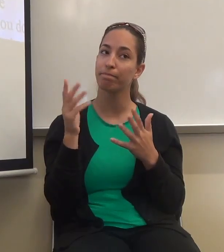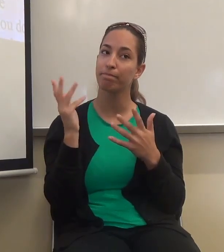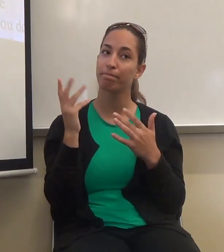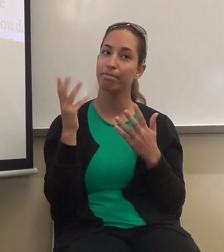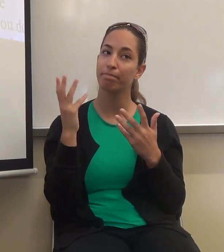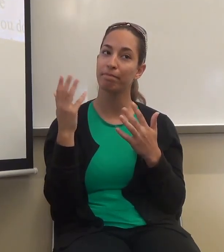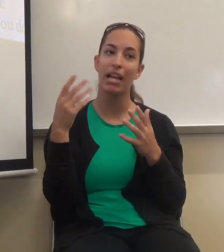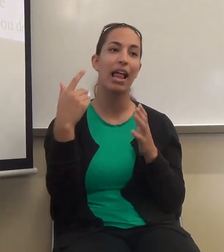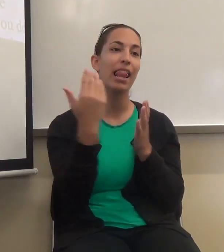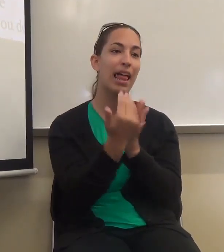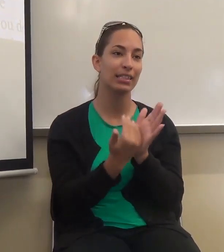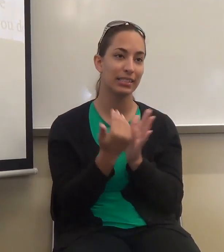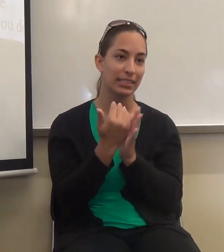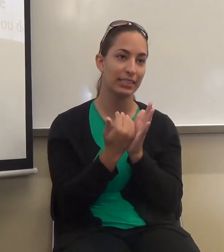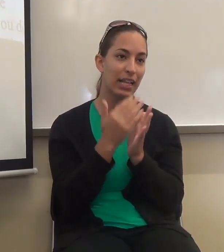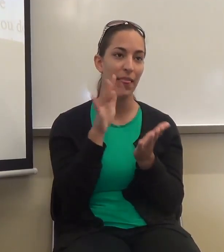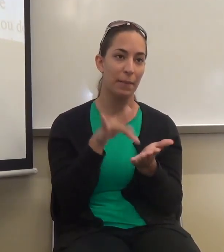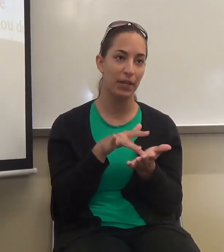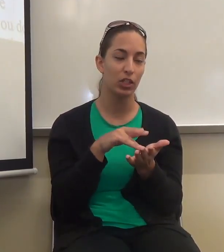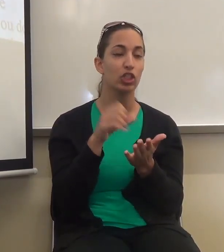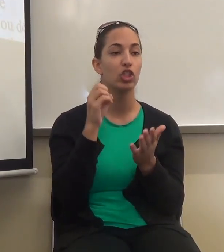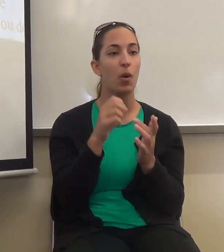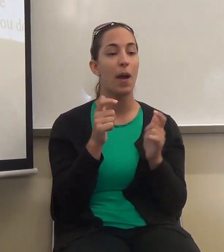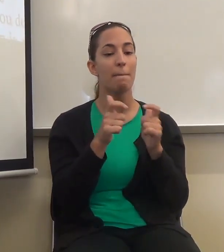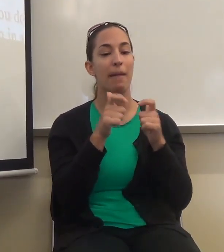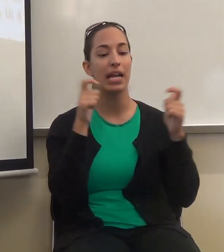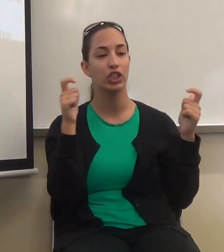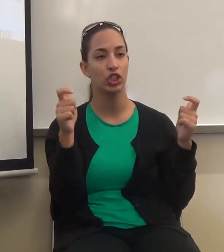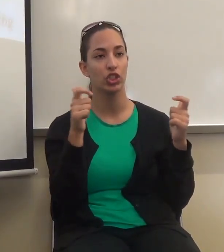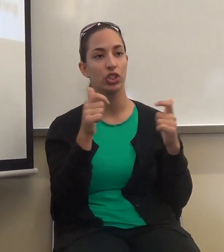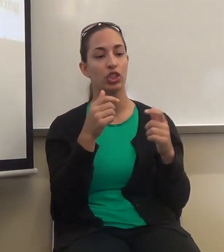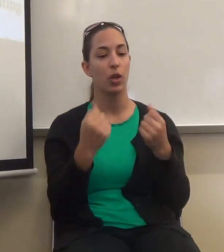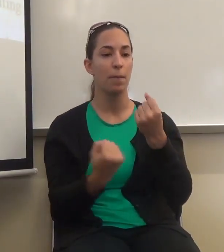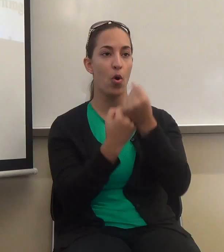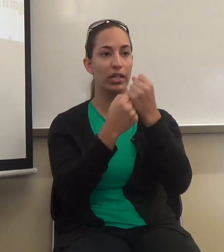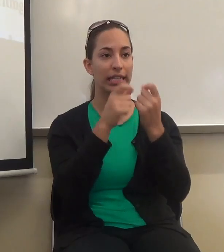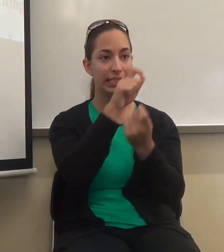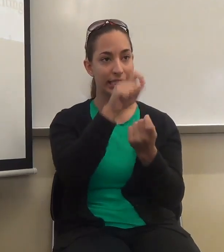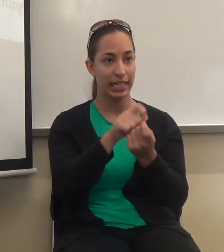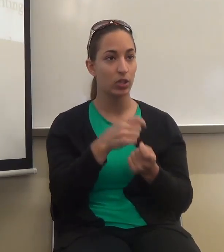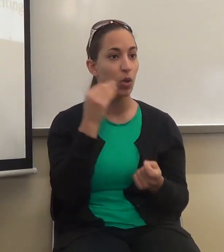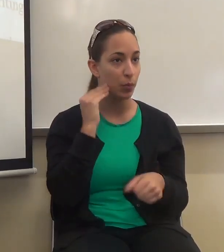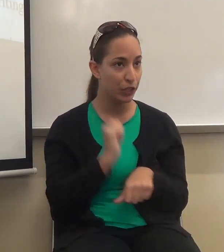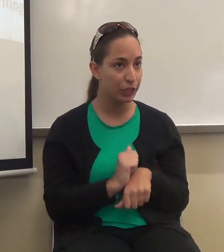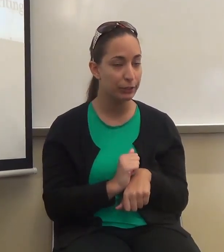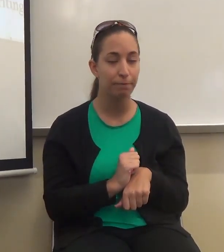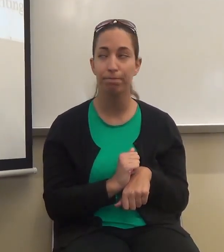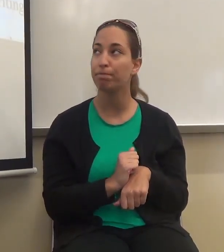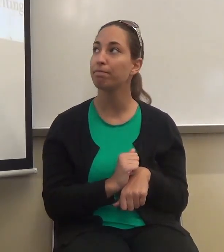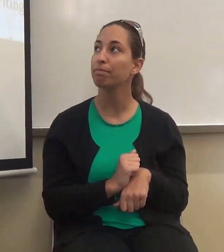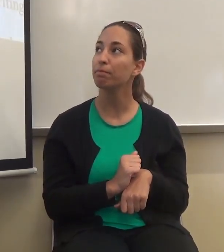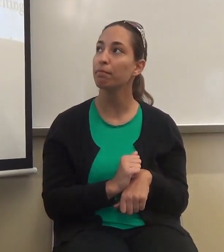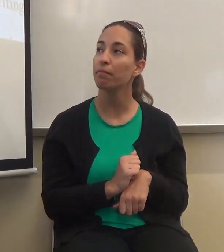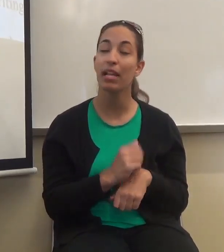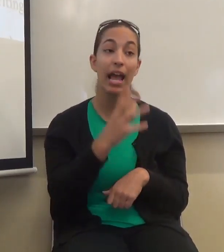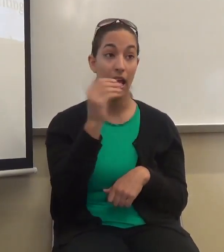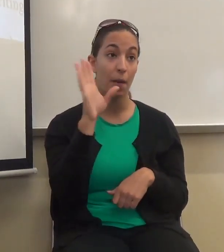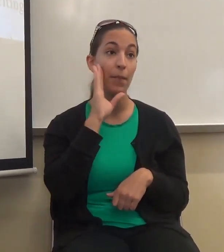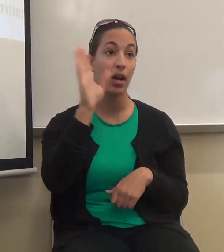lesson here. So it's major supporting details homework. I'm going to hand it out. Just